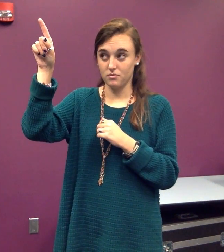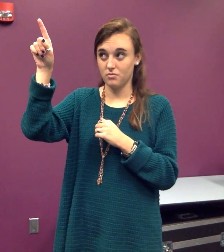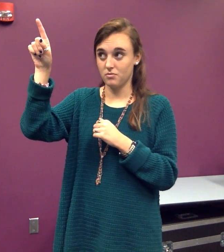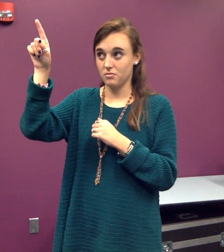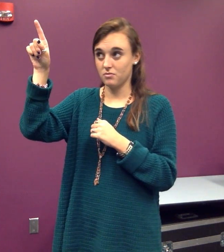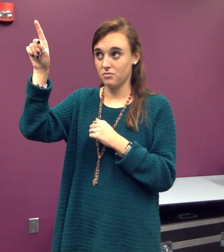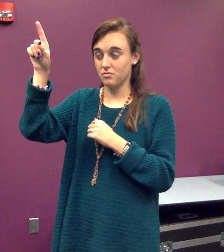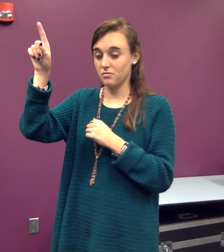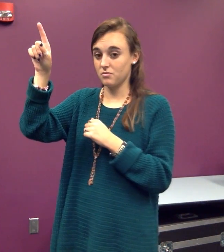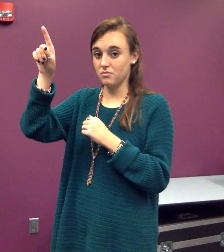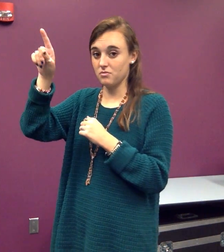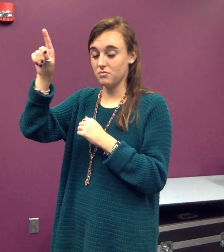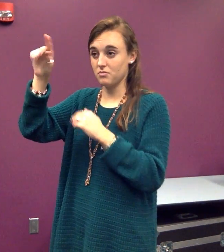above, okay.